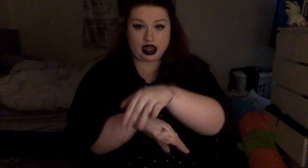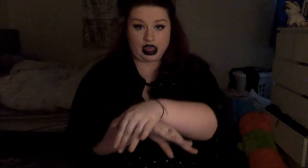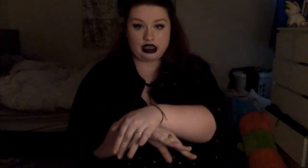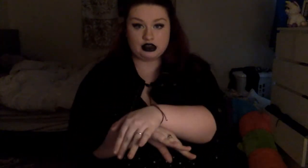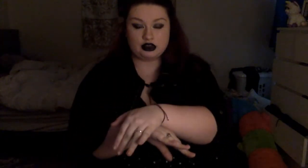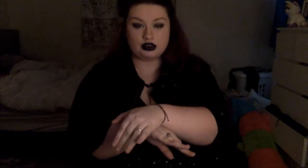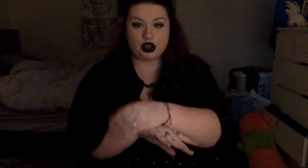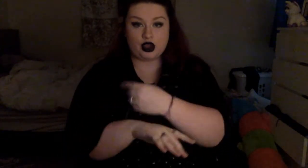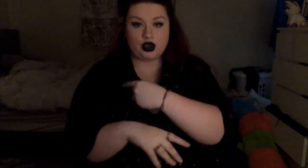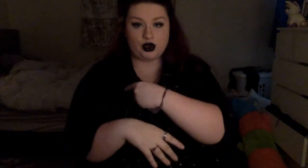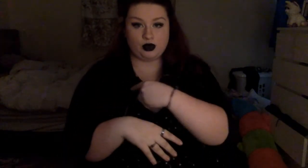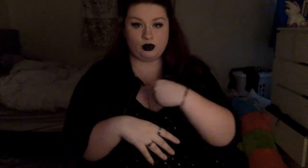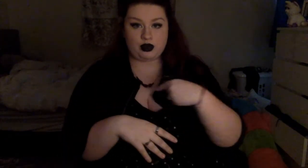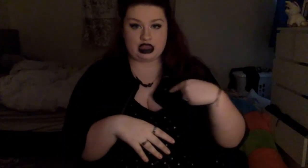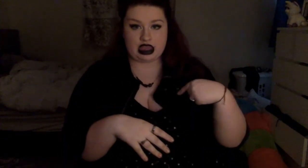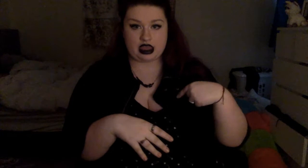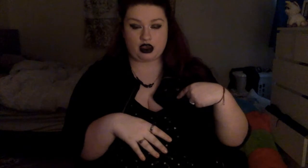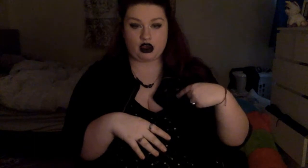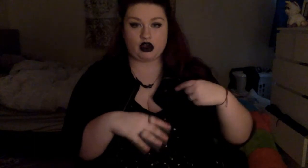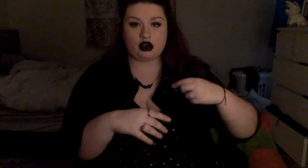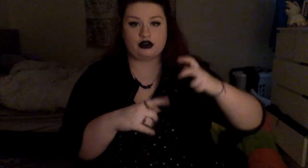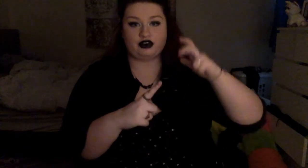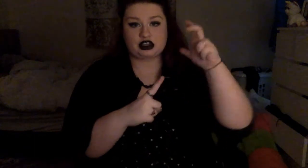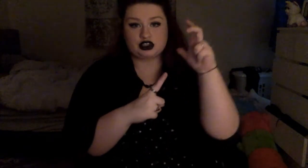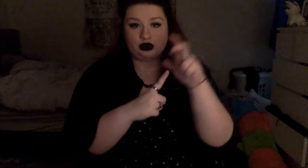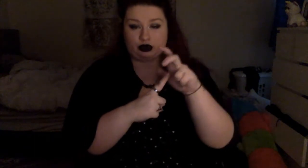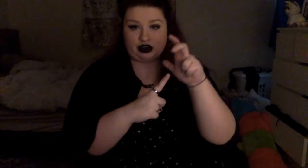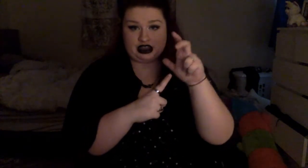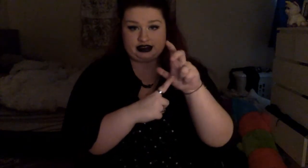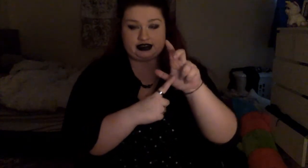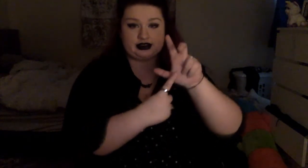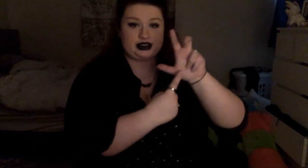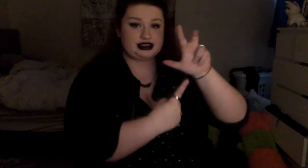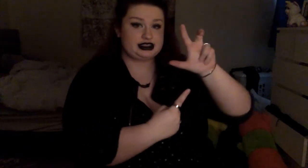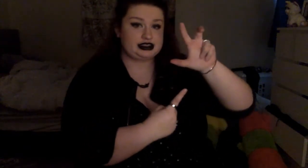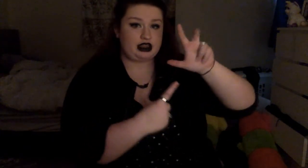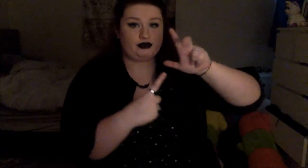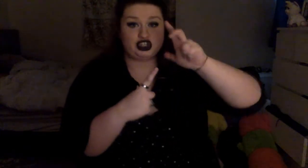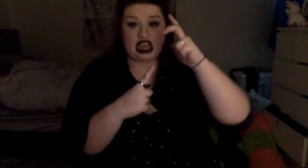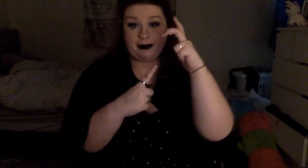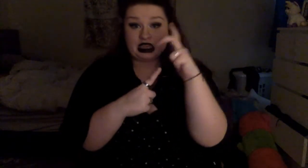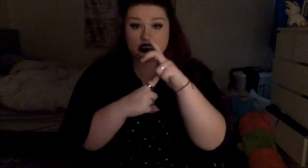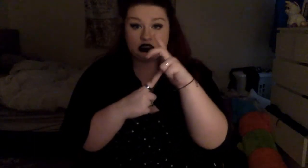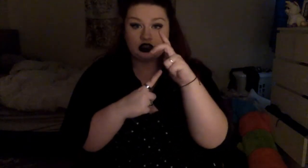tonight we are victorious. So this is the sign for champion.